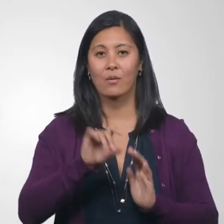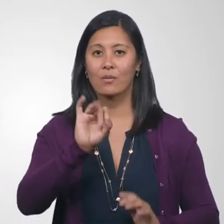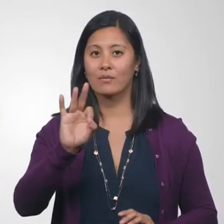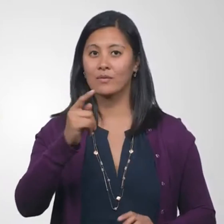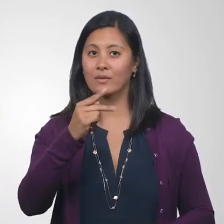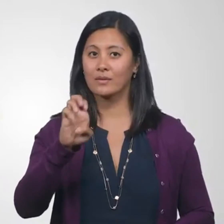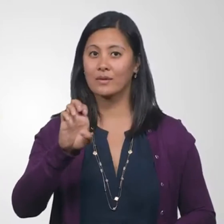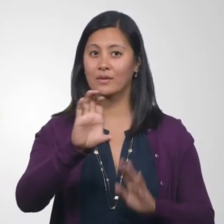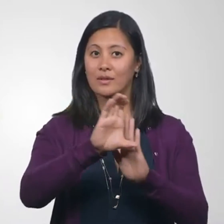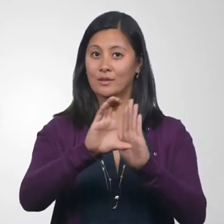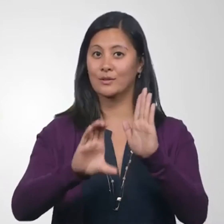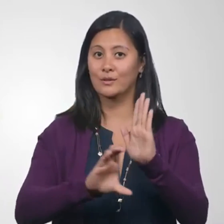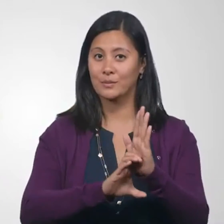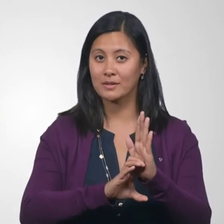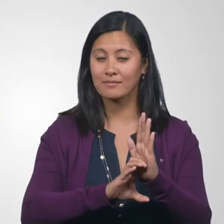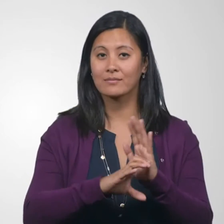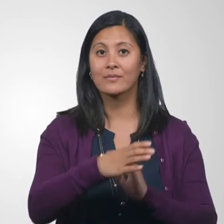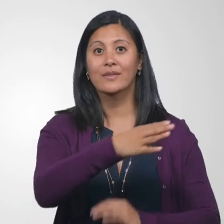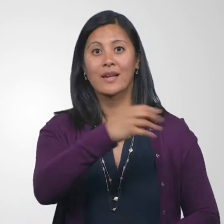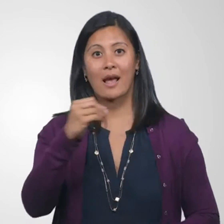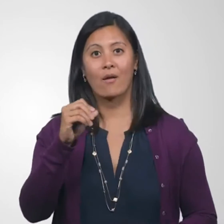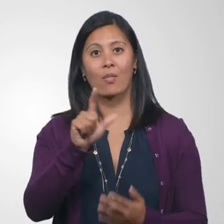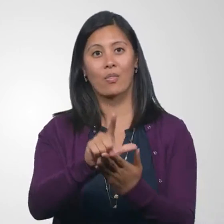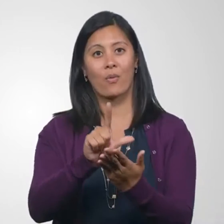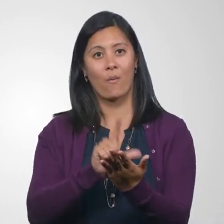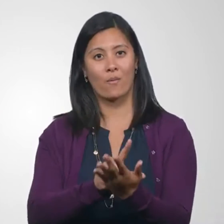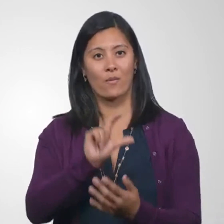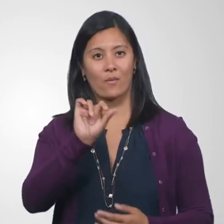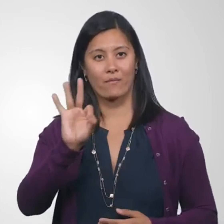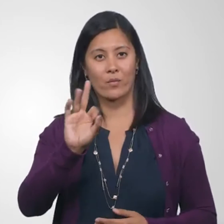Constitution and the laws of the United States.